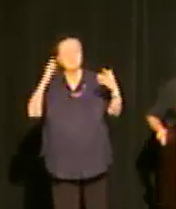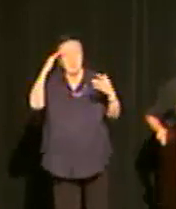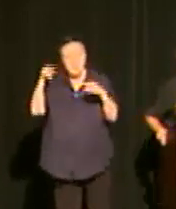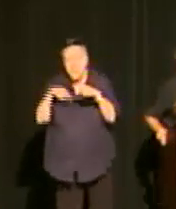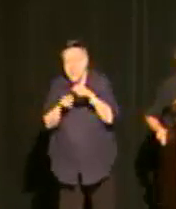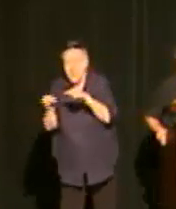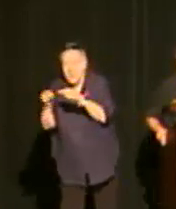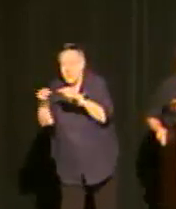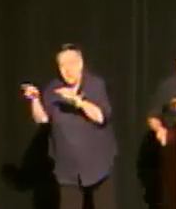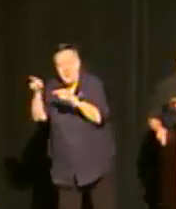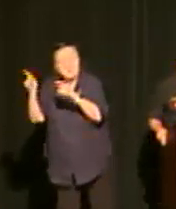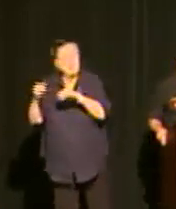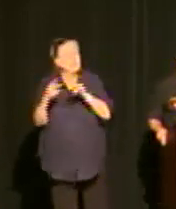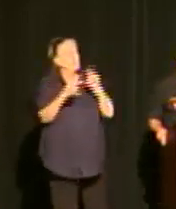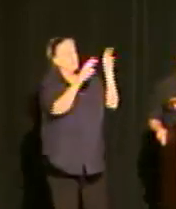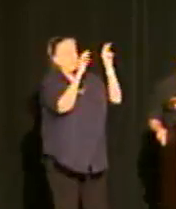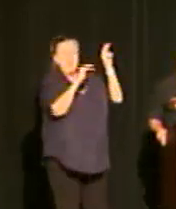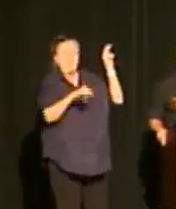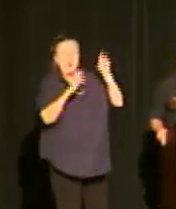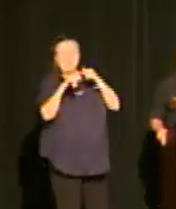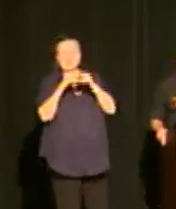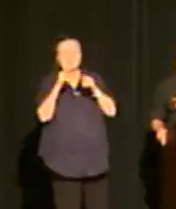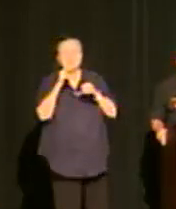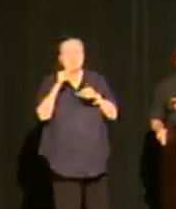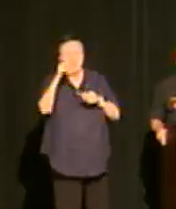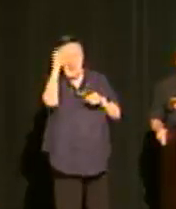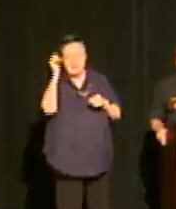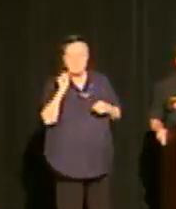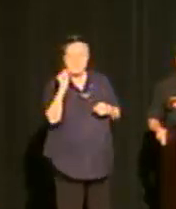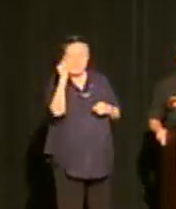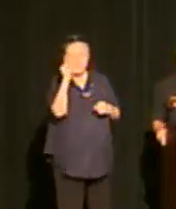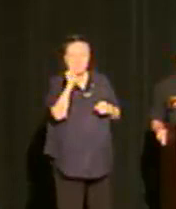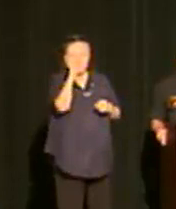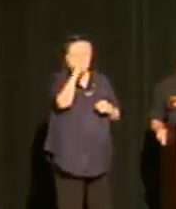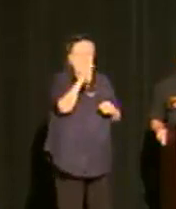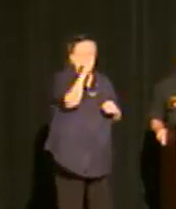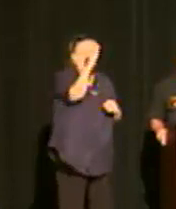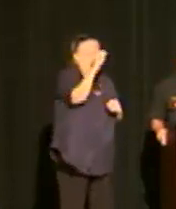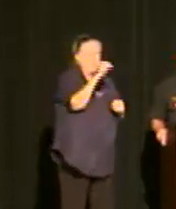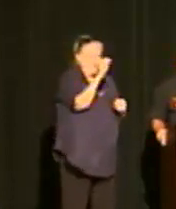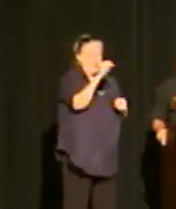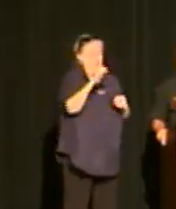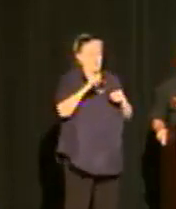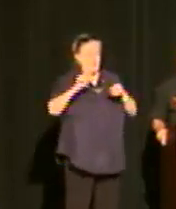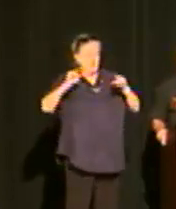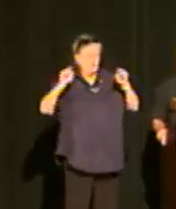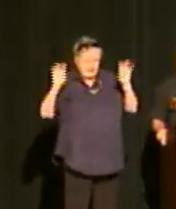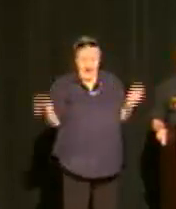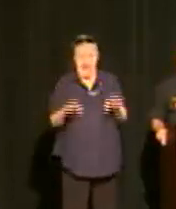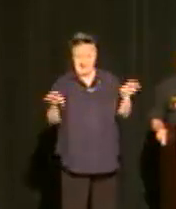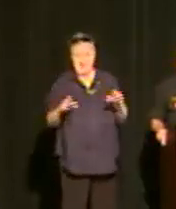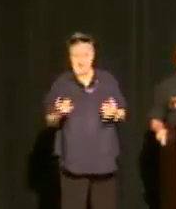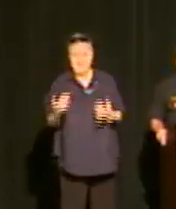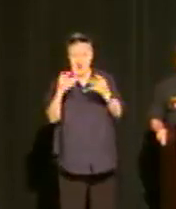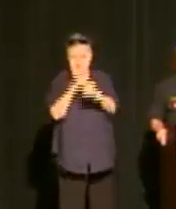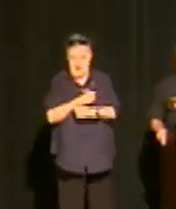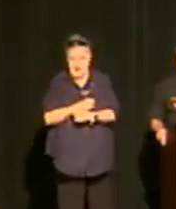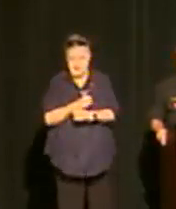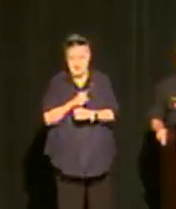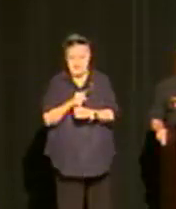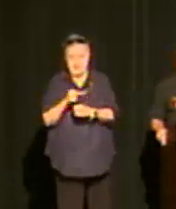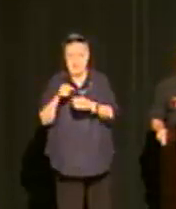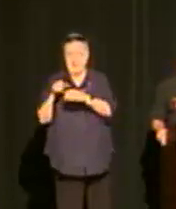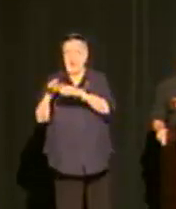And when you take a look at that map, you see all those little black dots. That's where we had active firefight yesterday, door to